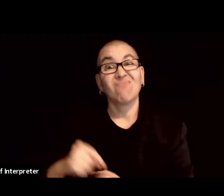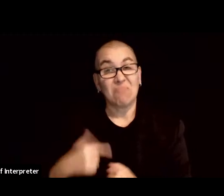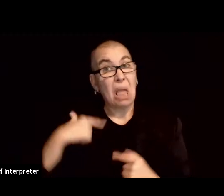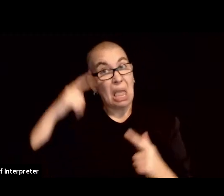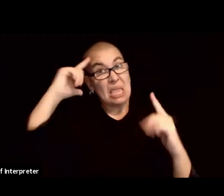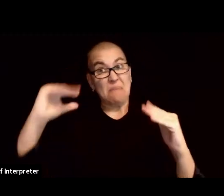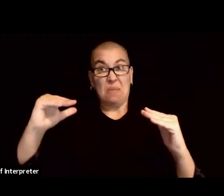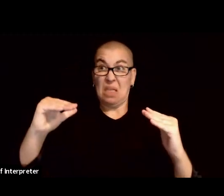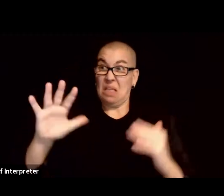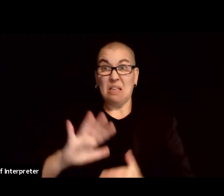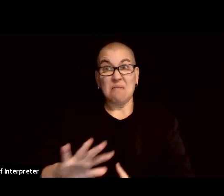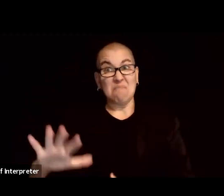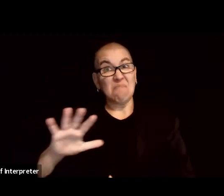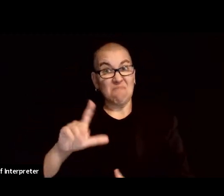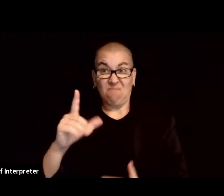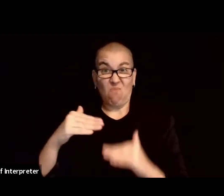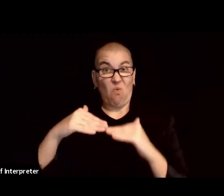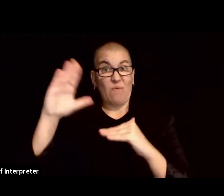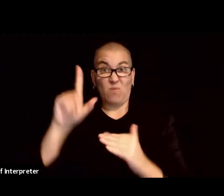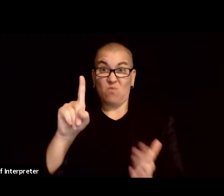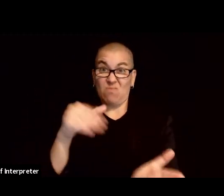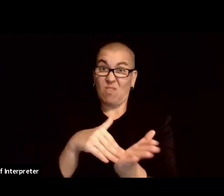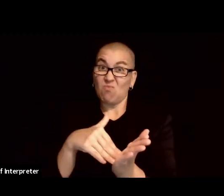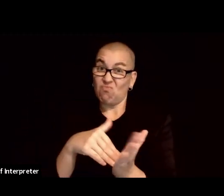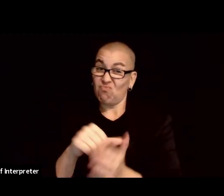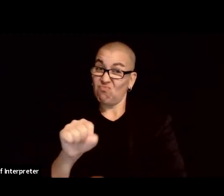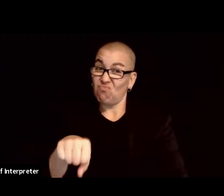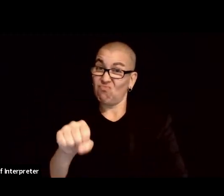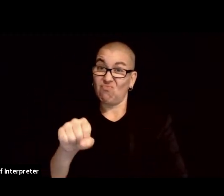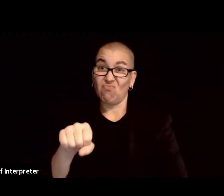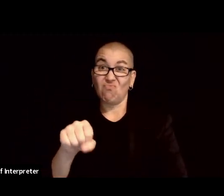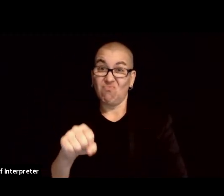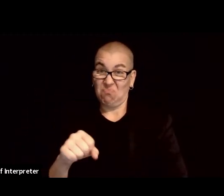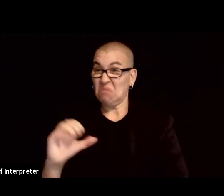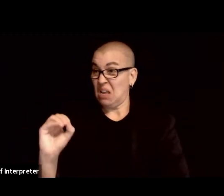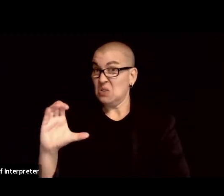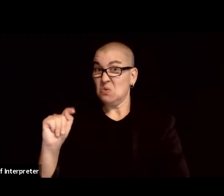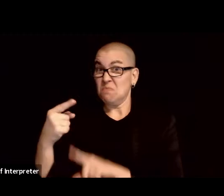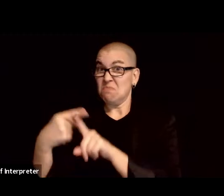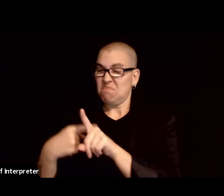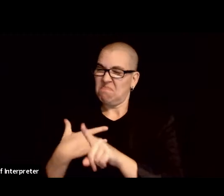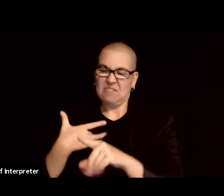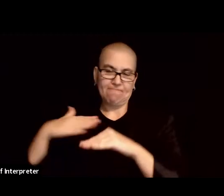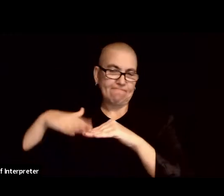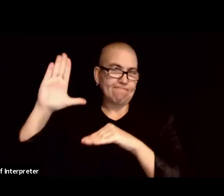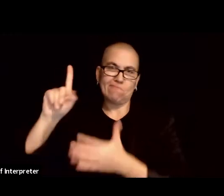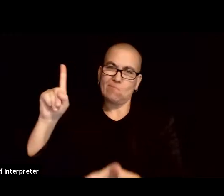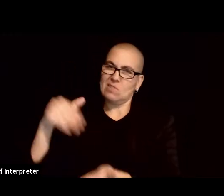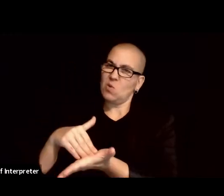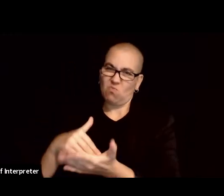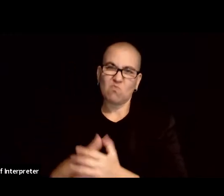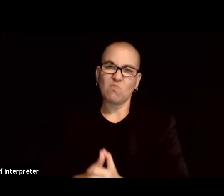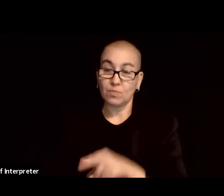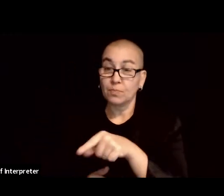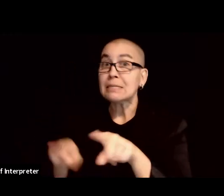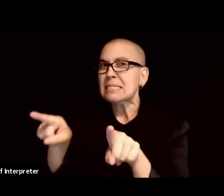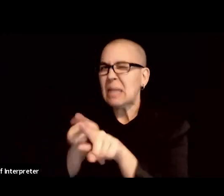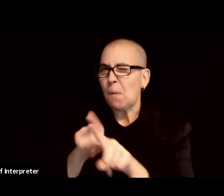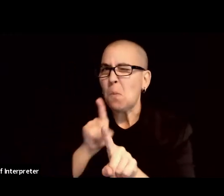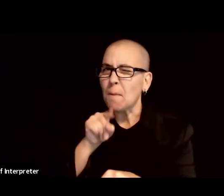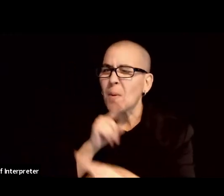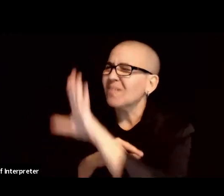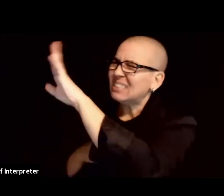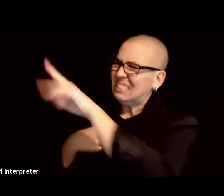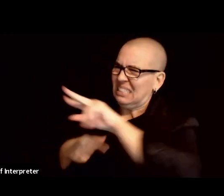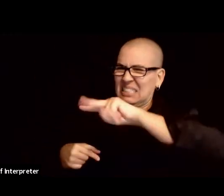in October that we were monitoring. Okay. And to that end, we keep hearing you say healthcare